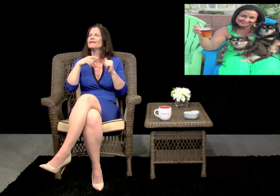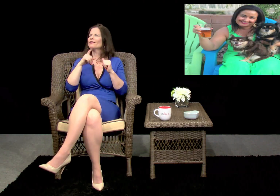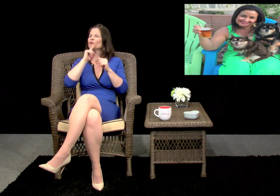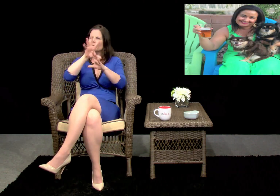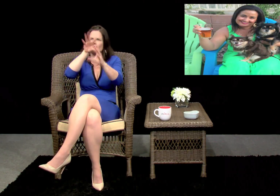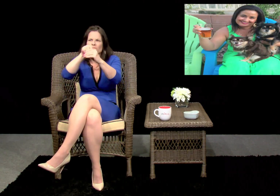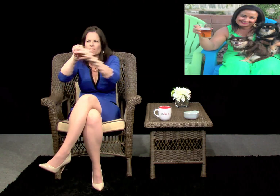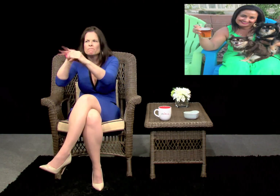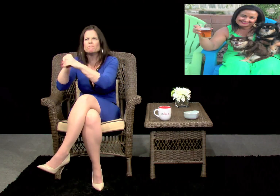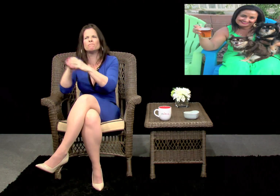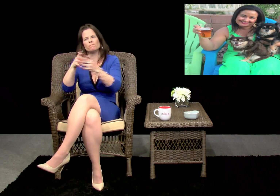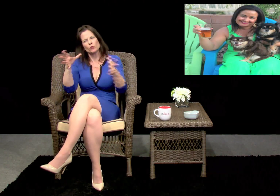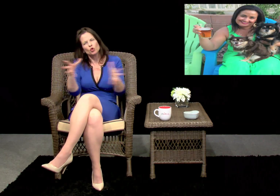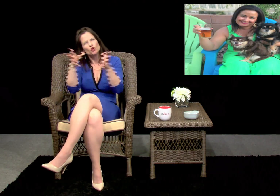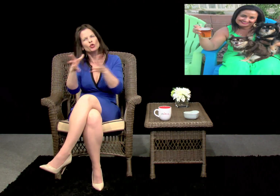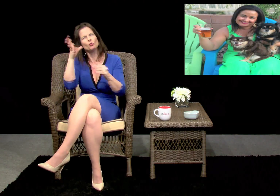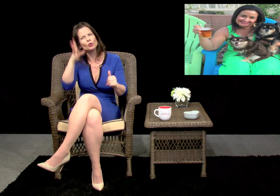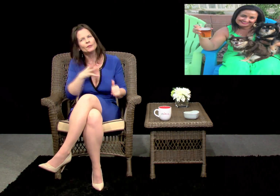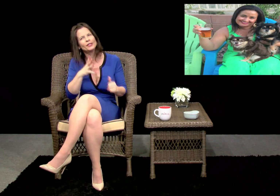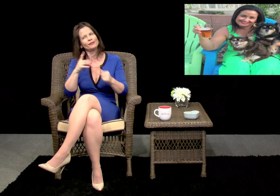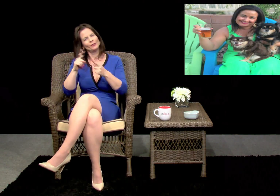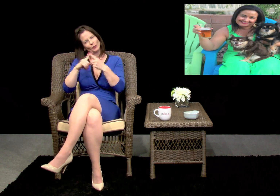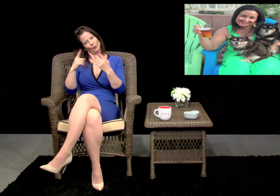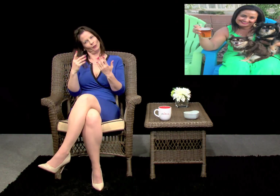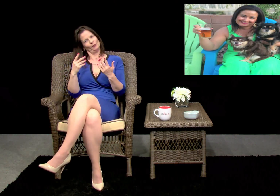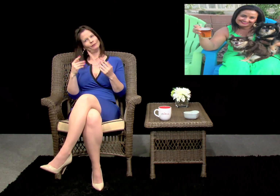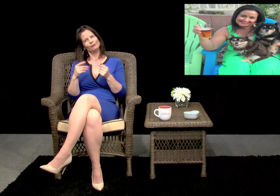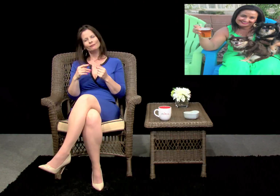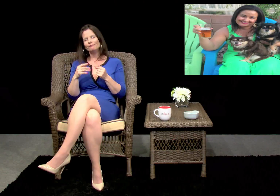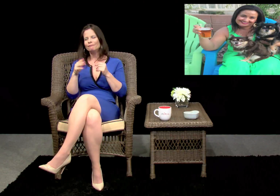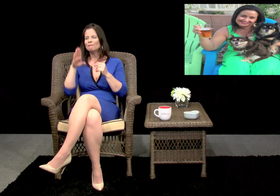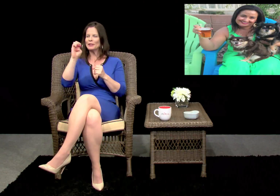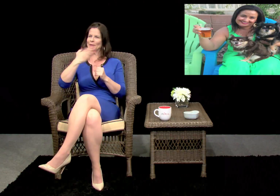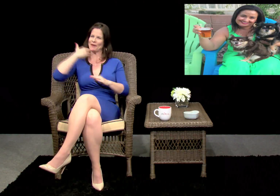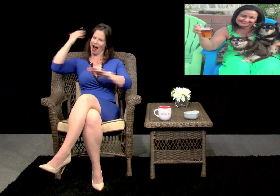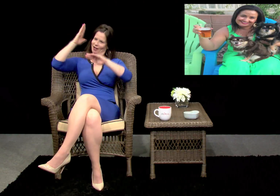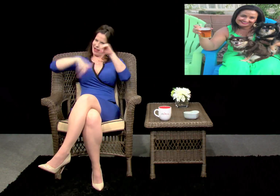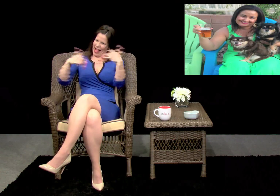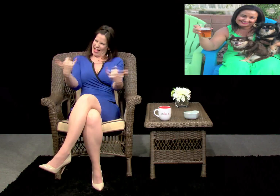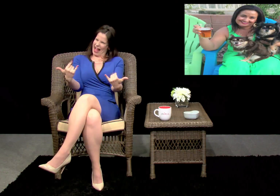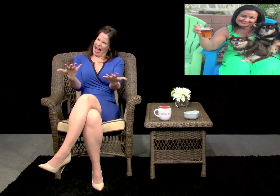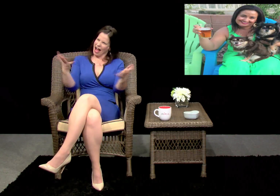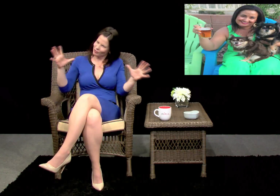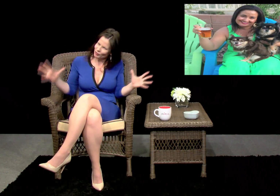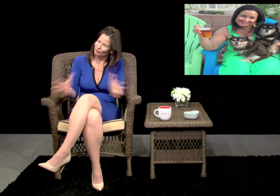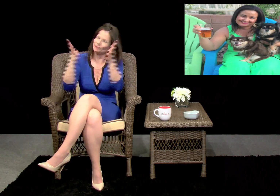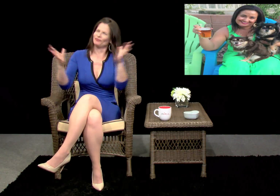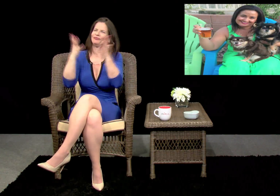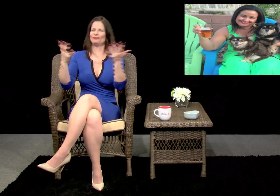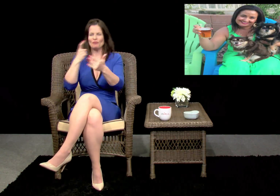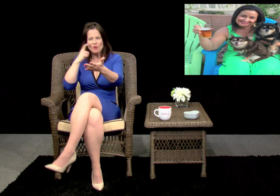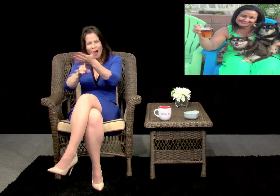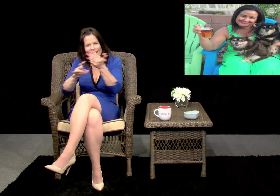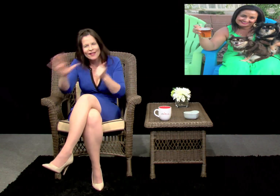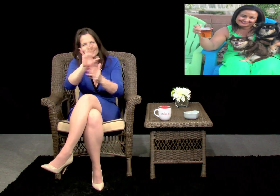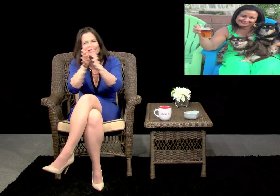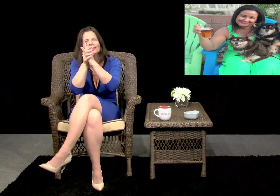And she is wonderful. She's involved in so much. She encourages women to be better than they are